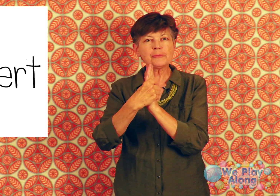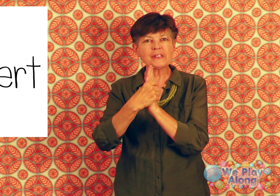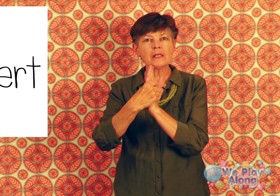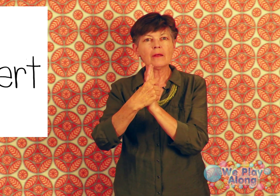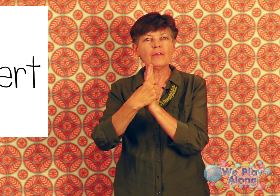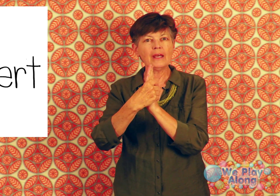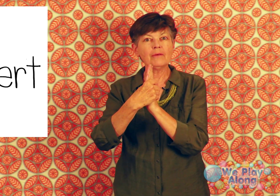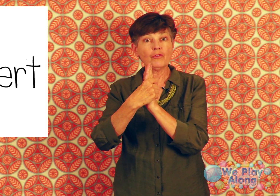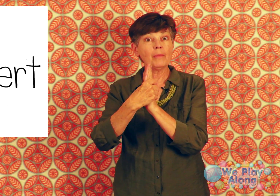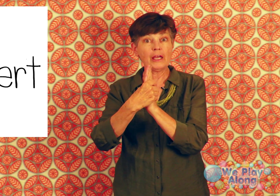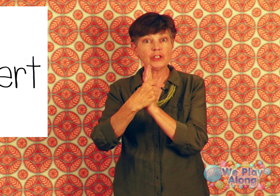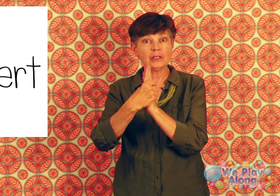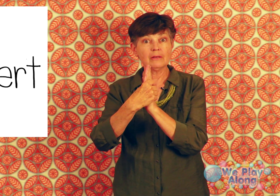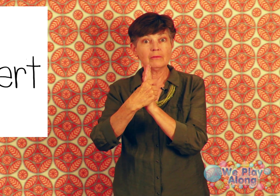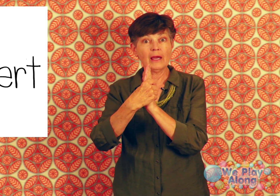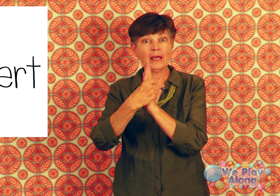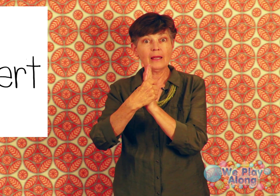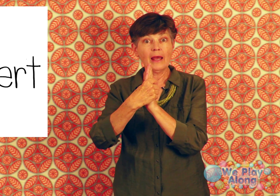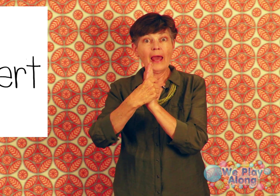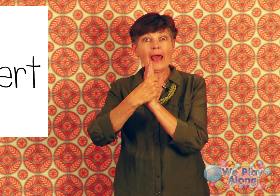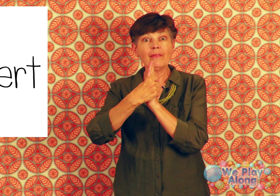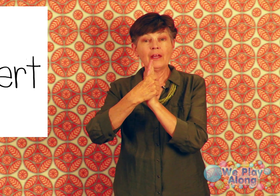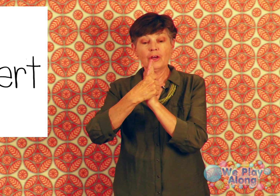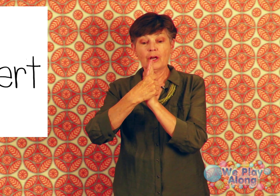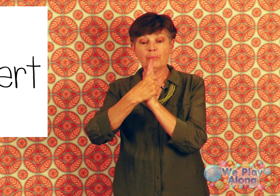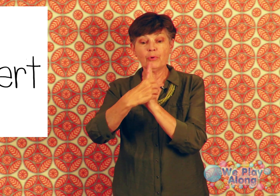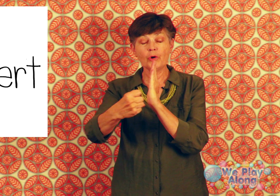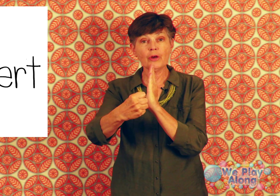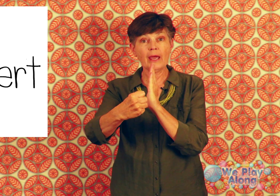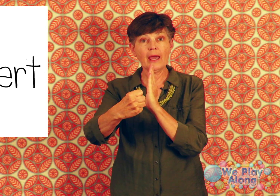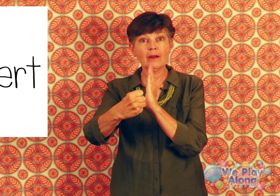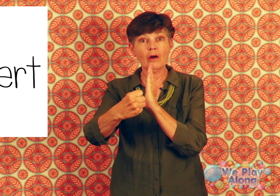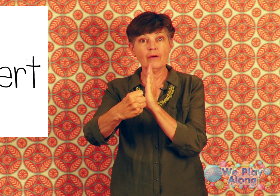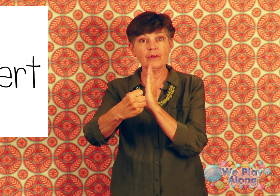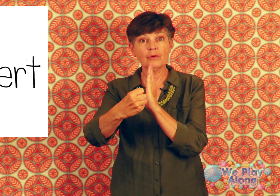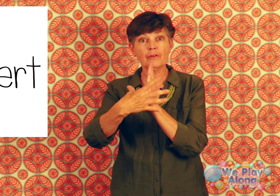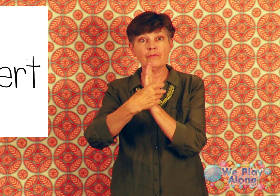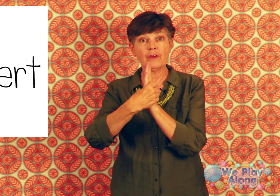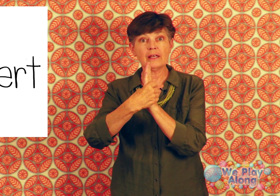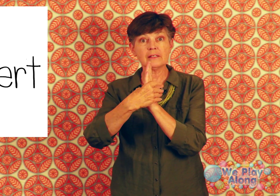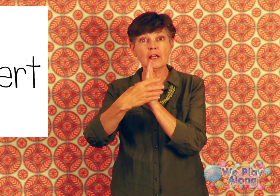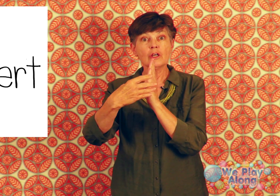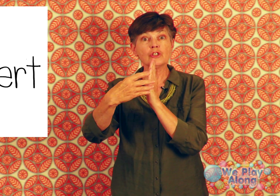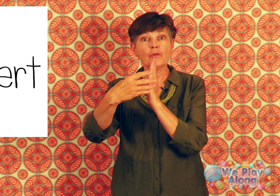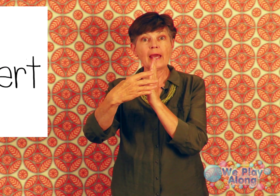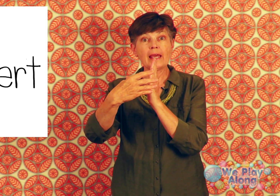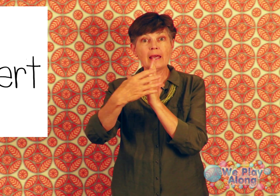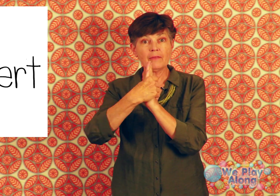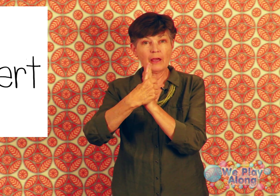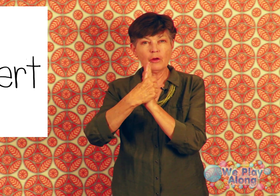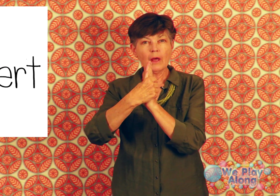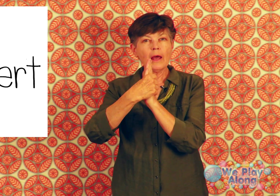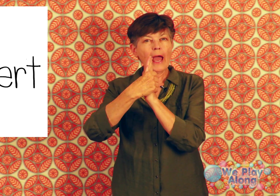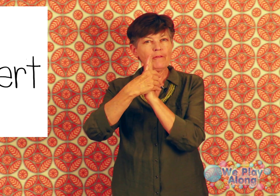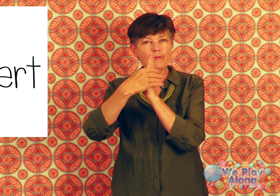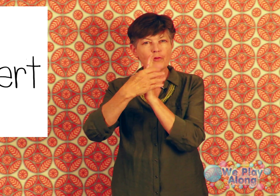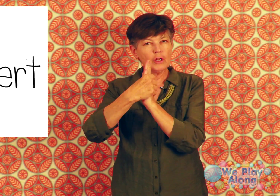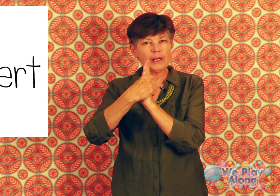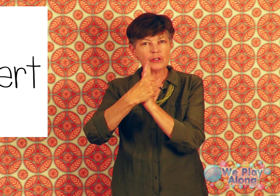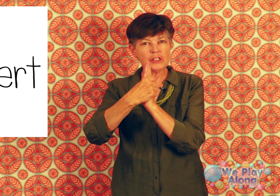grasps the information, right? And then you're going to pull your hand off into a fist. So they have a full